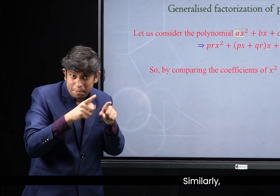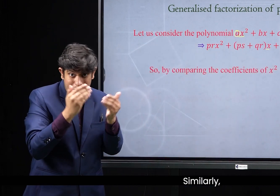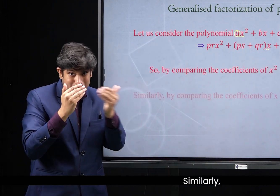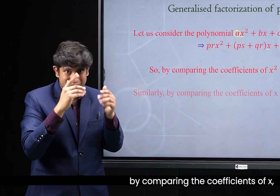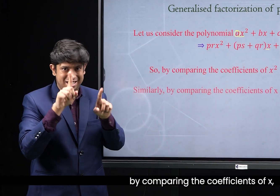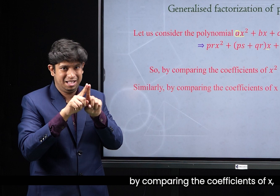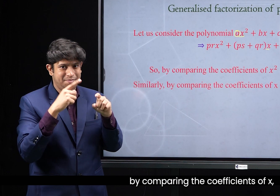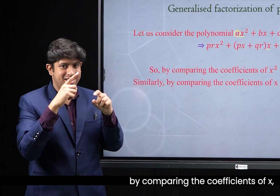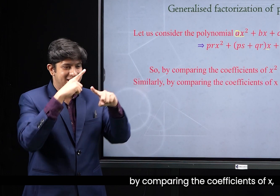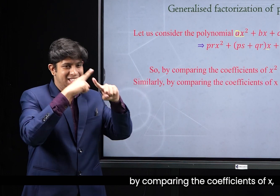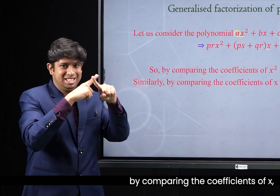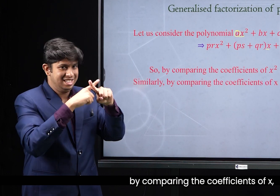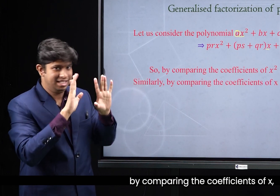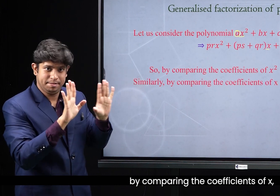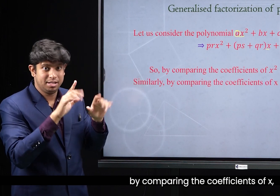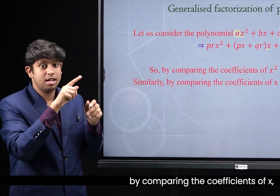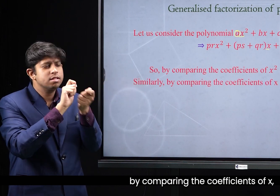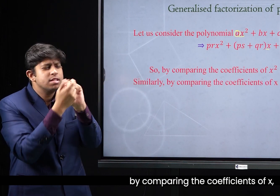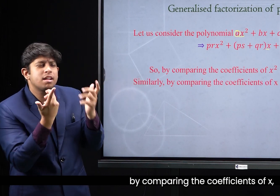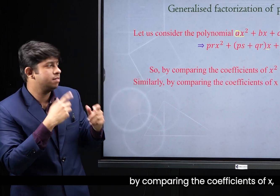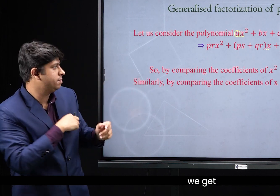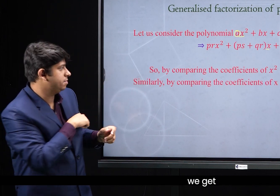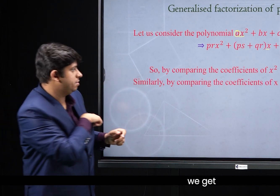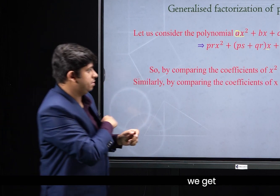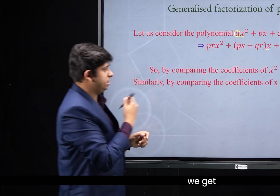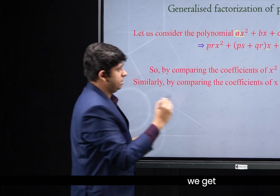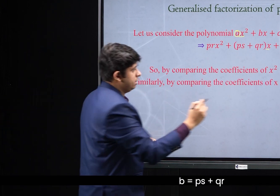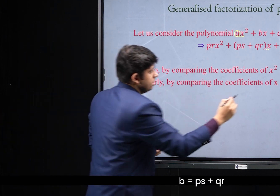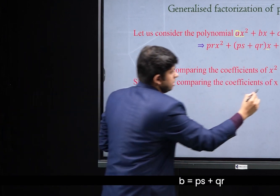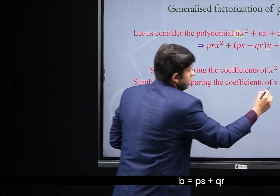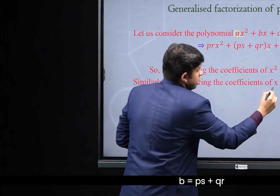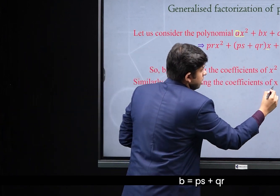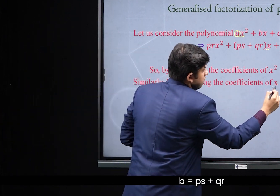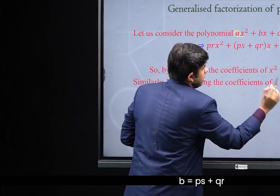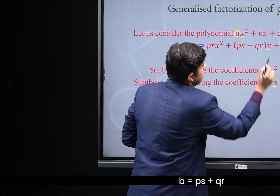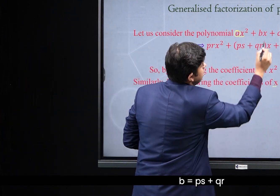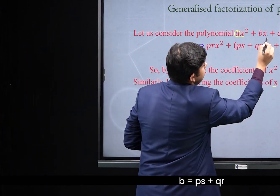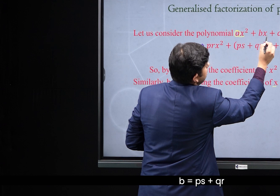Similarly, by comparing the coefficients of x, we get b equal to ps plus qr.